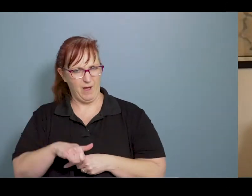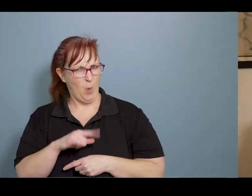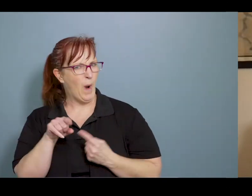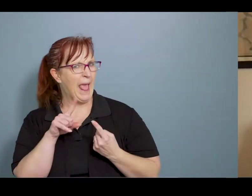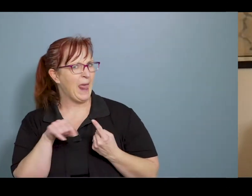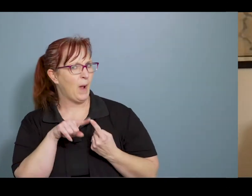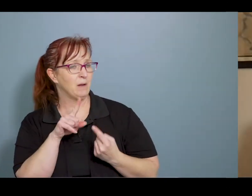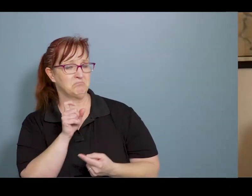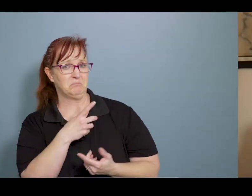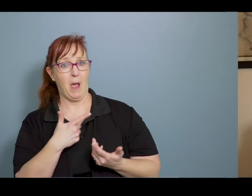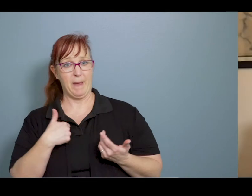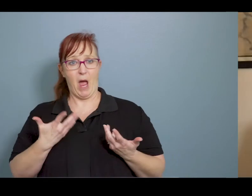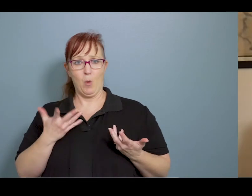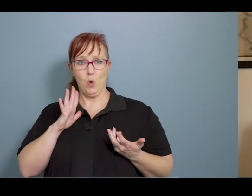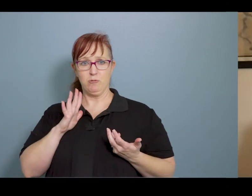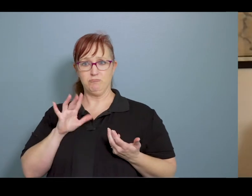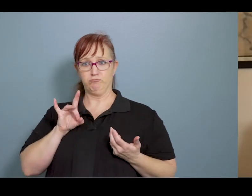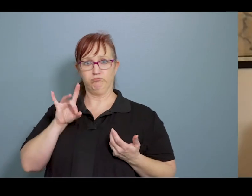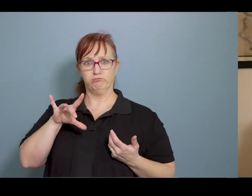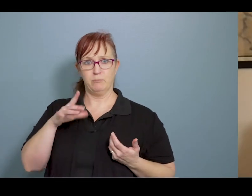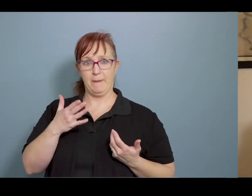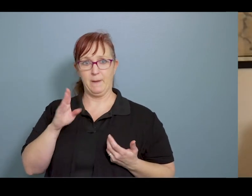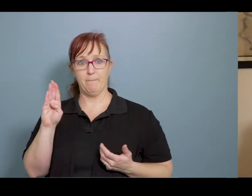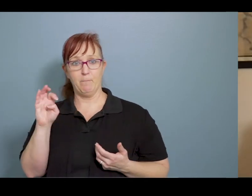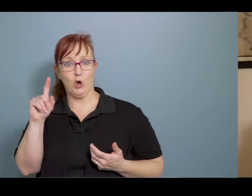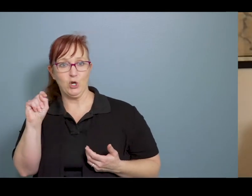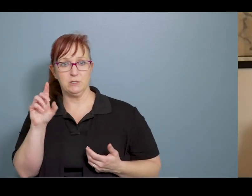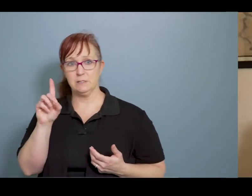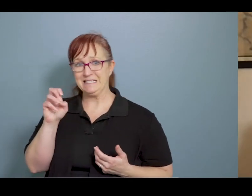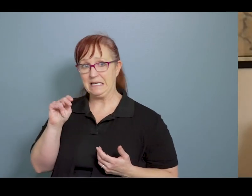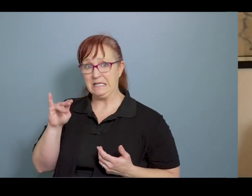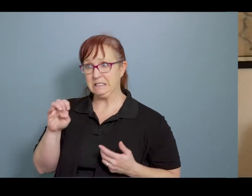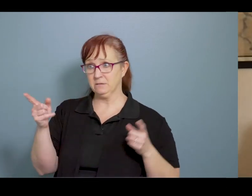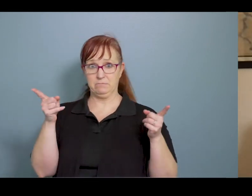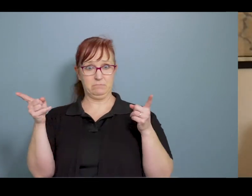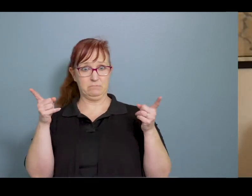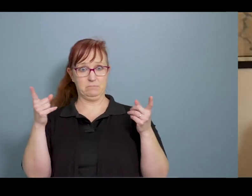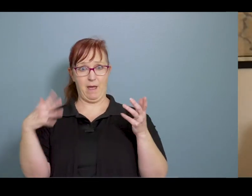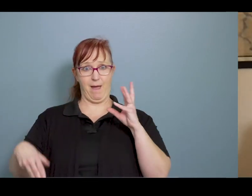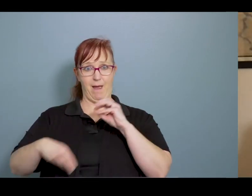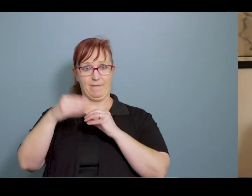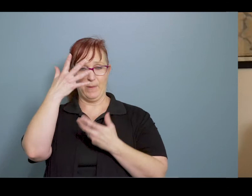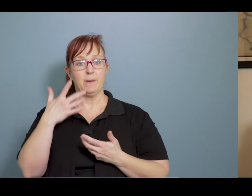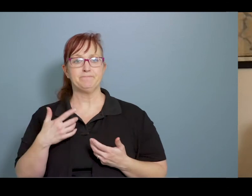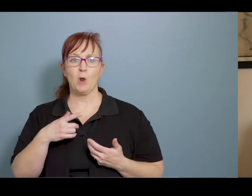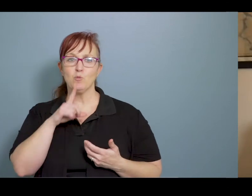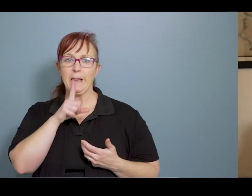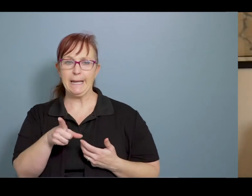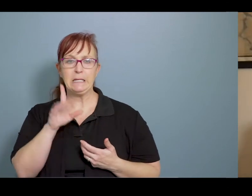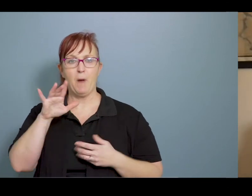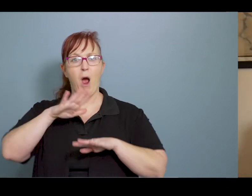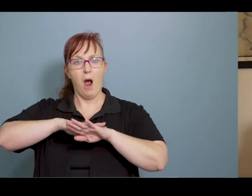start, and then maybe Denise or Bert, you want to jump in, but the direction that we had received from trustees was that this needs to be a